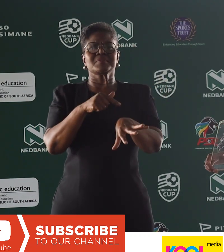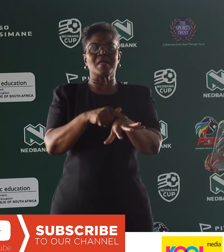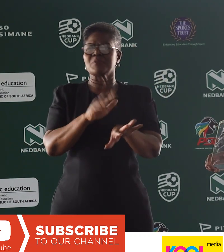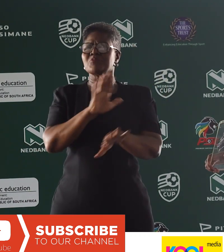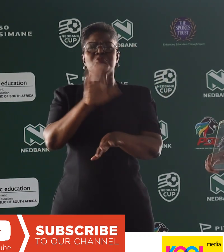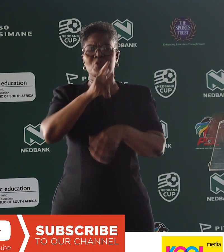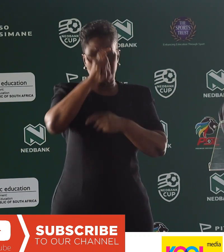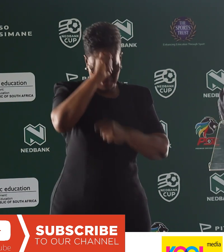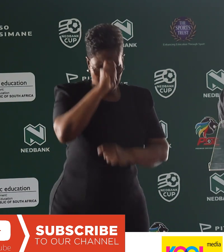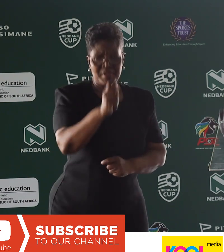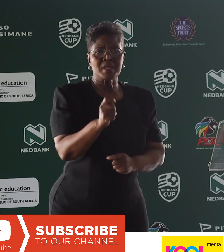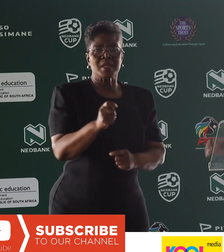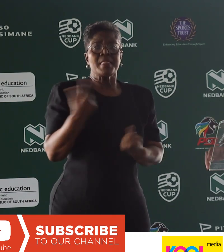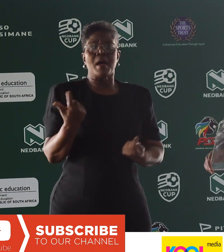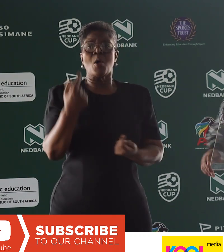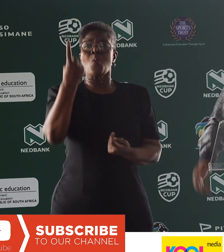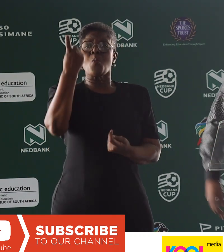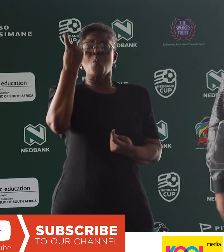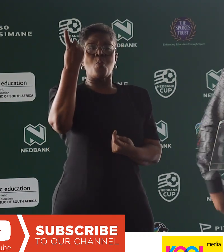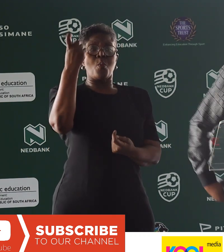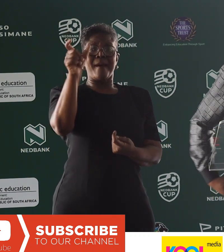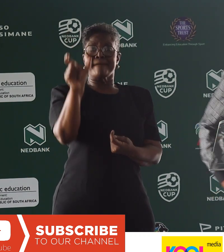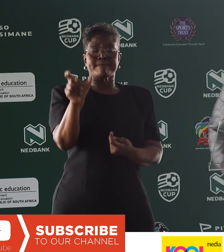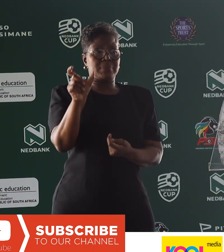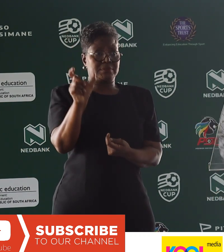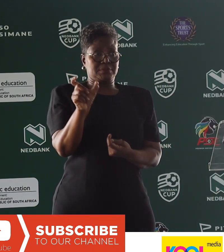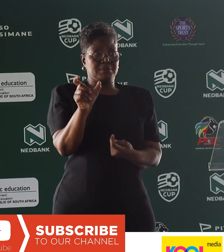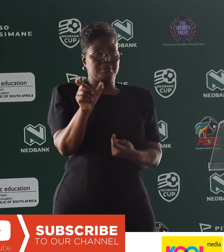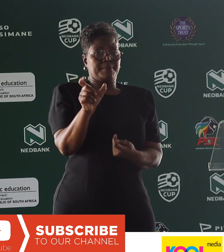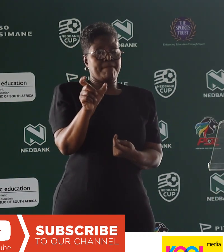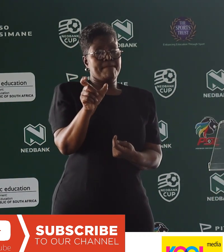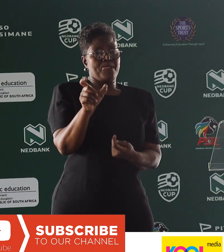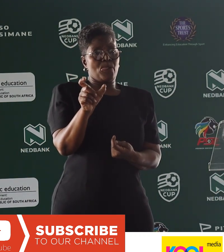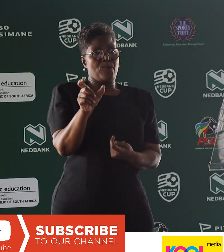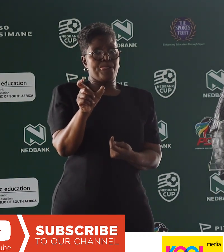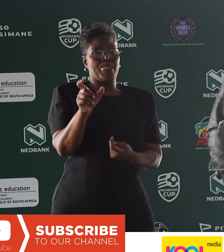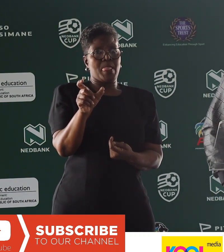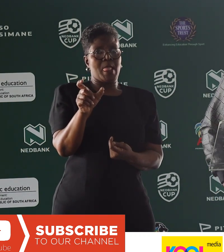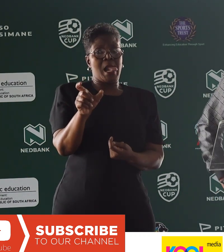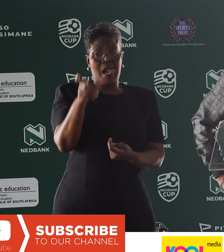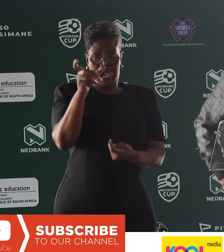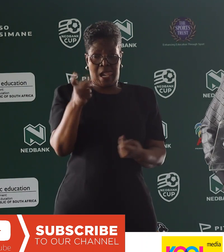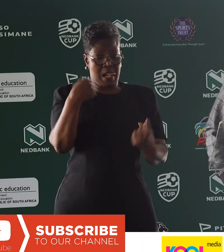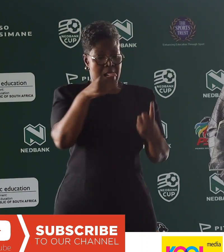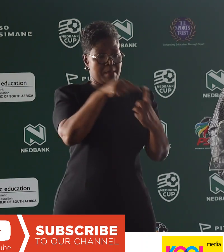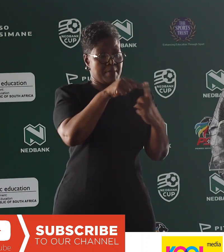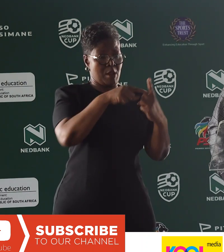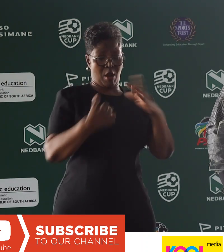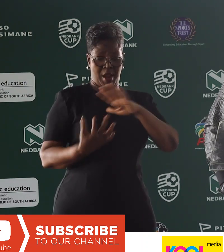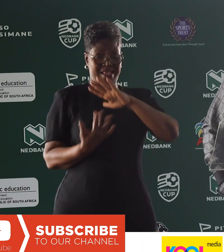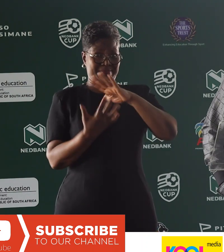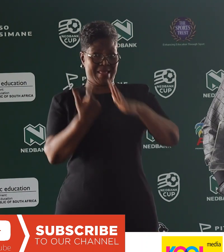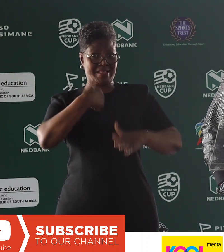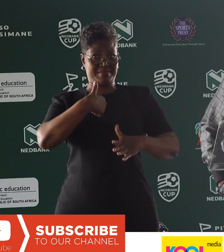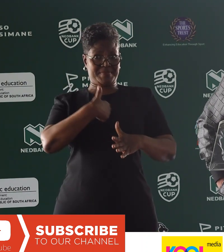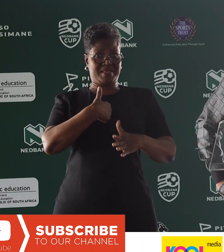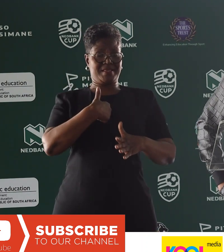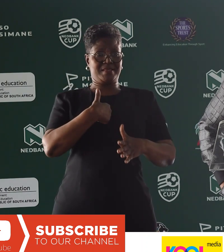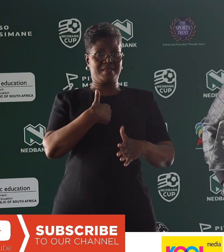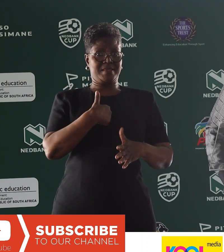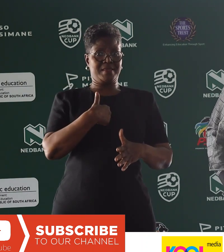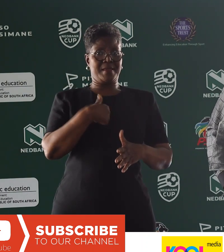of us as leadership. And one of the people, I must say, inspires me in terms of how he understands the role of sport is